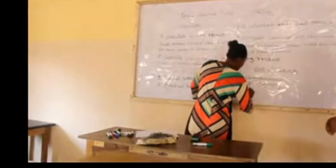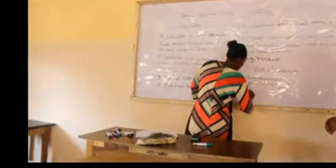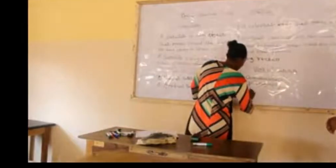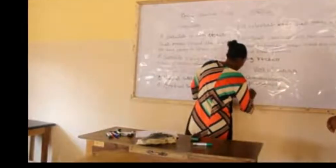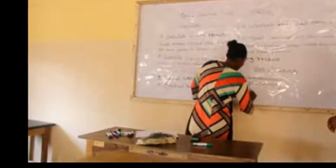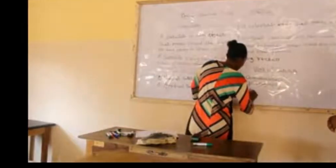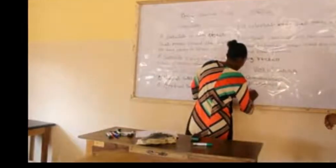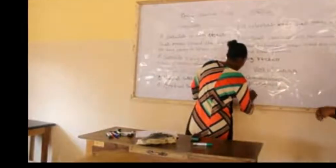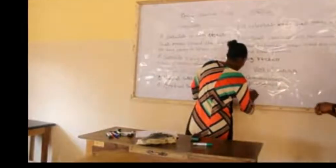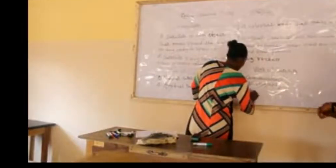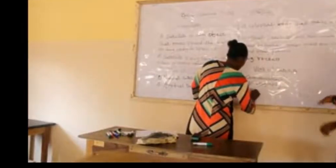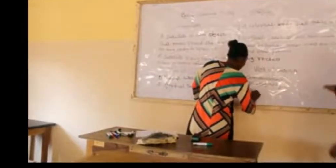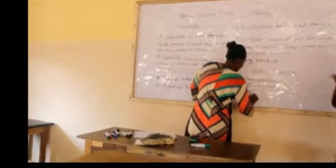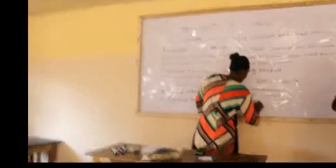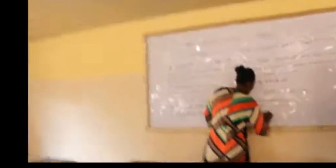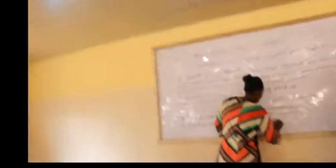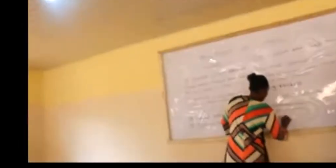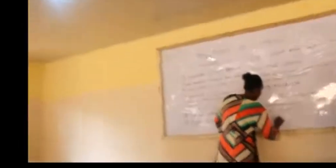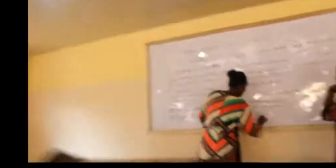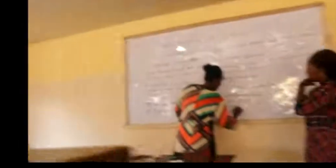satellite is mapping.